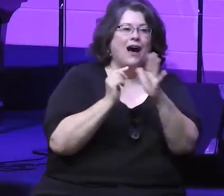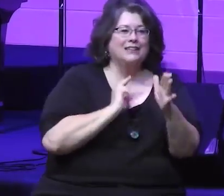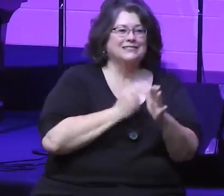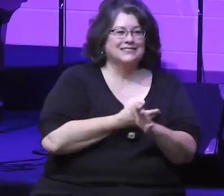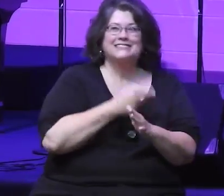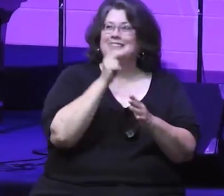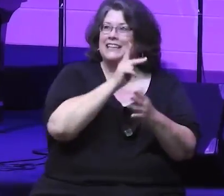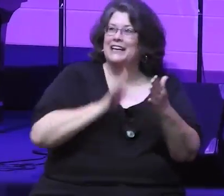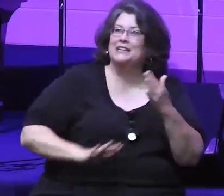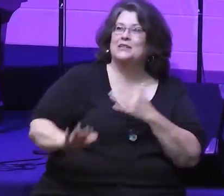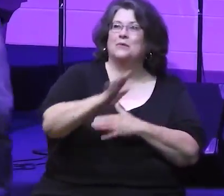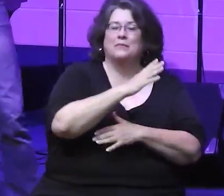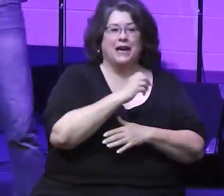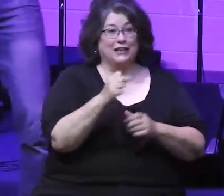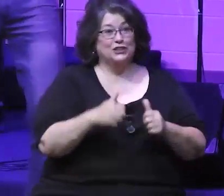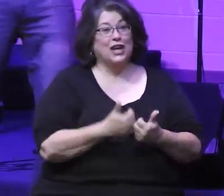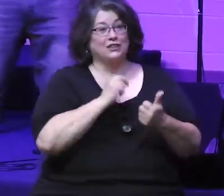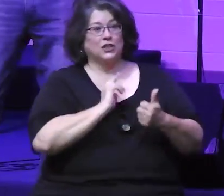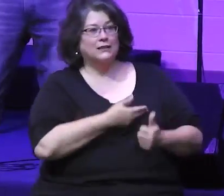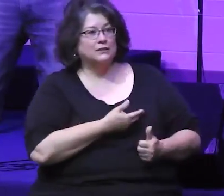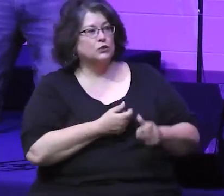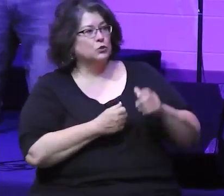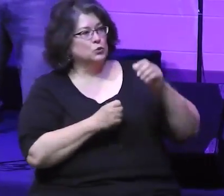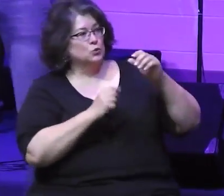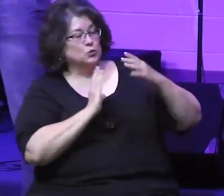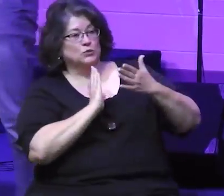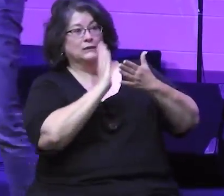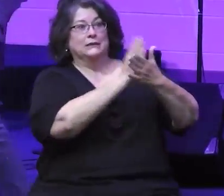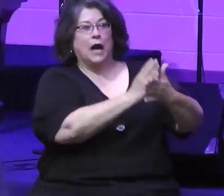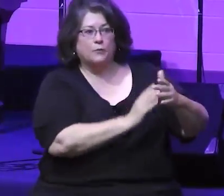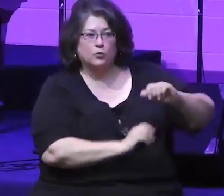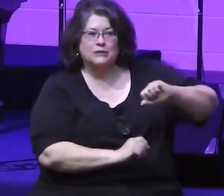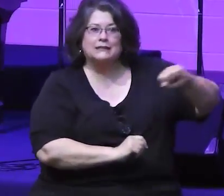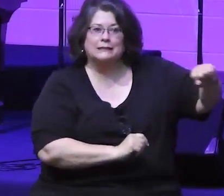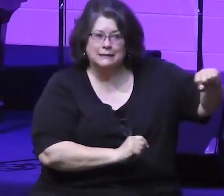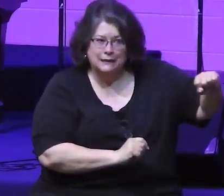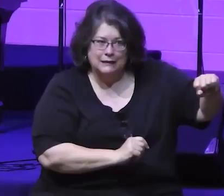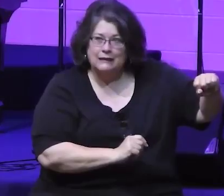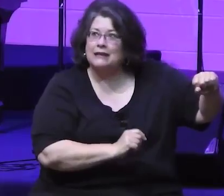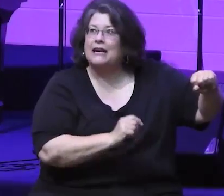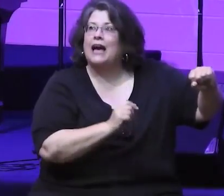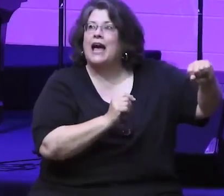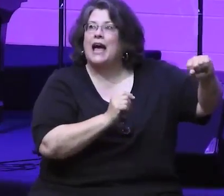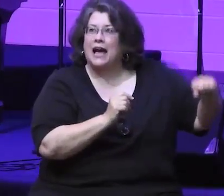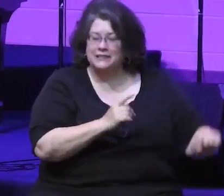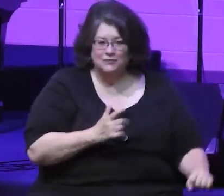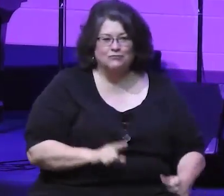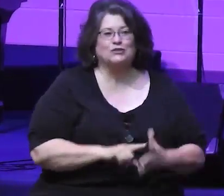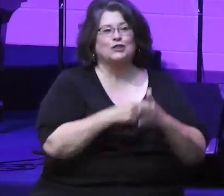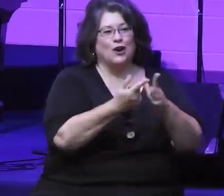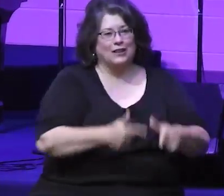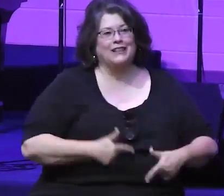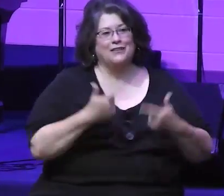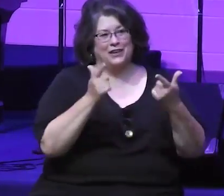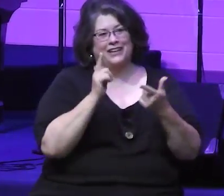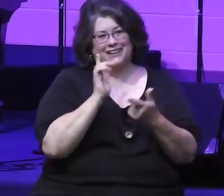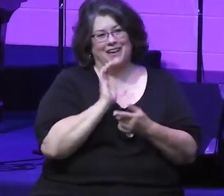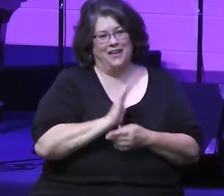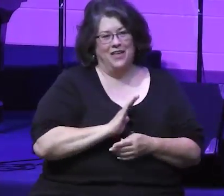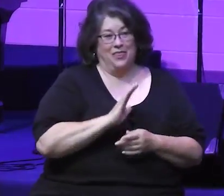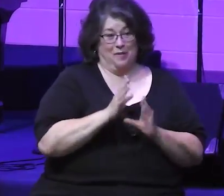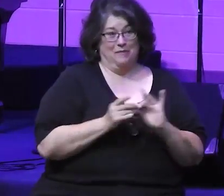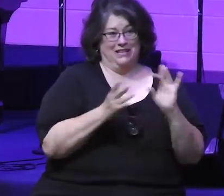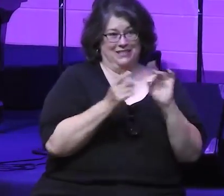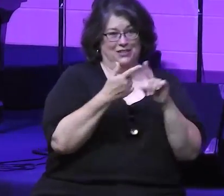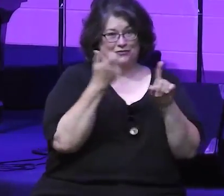their message. And as it turns out, that great biblical scholar is not Carl, it's actually Clyde Snodgrass. So